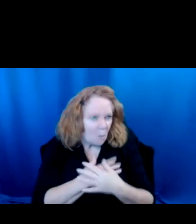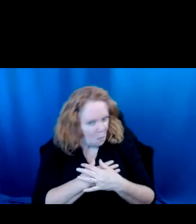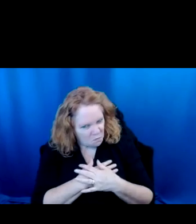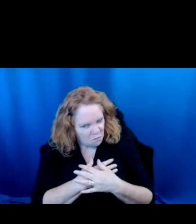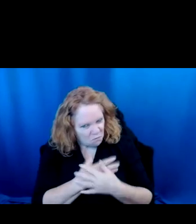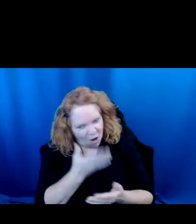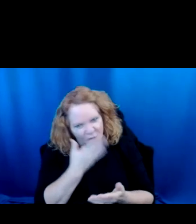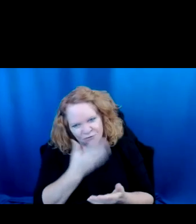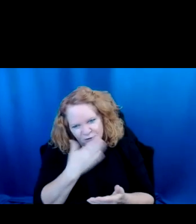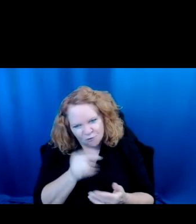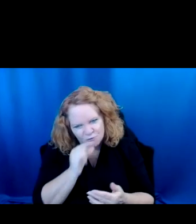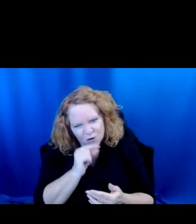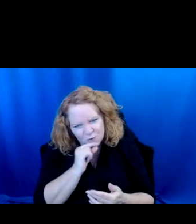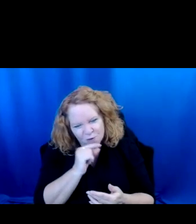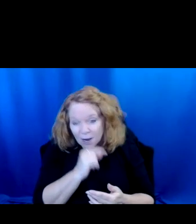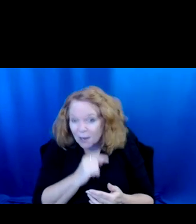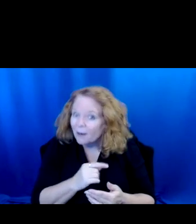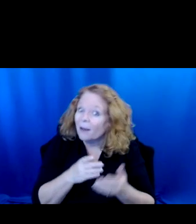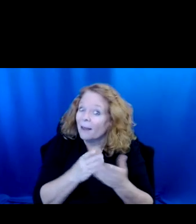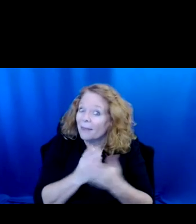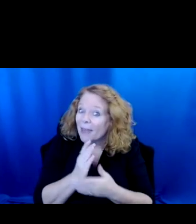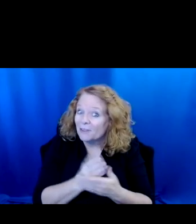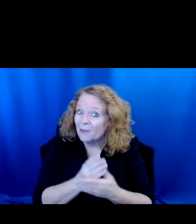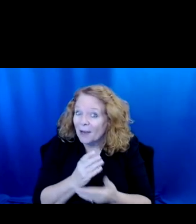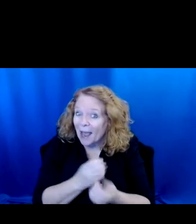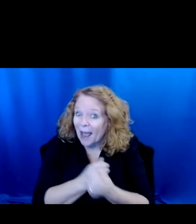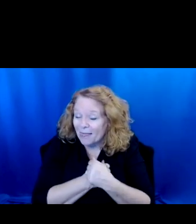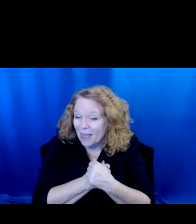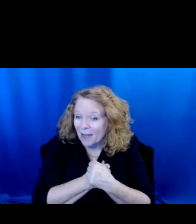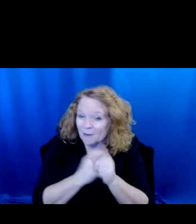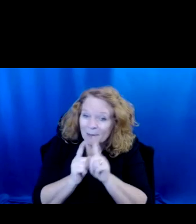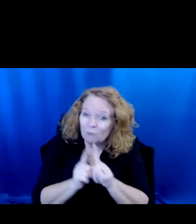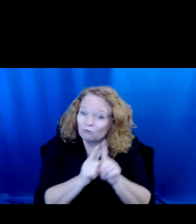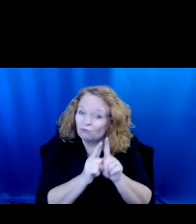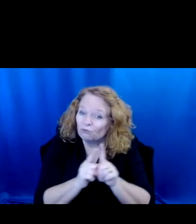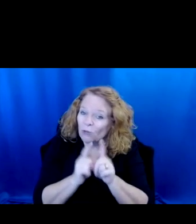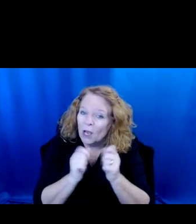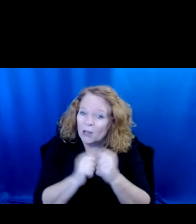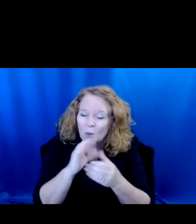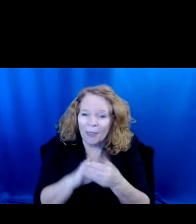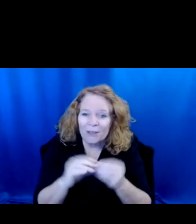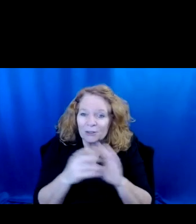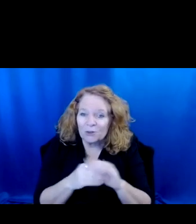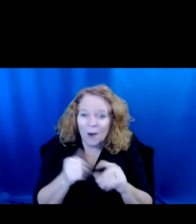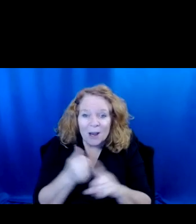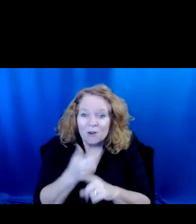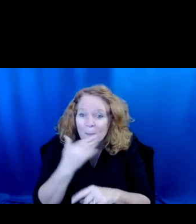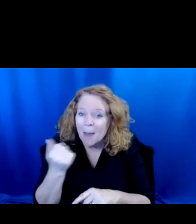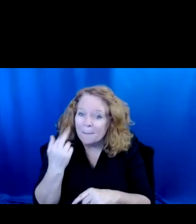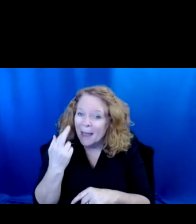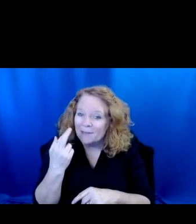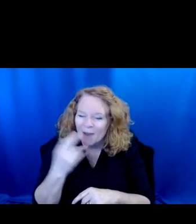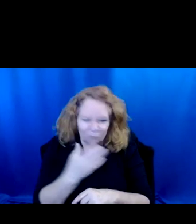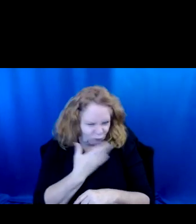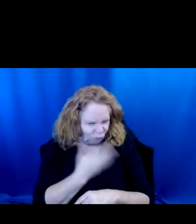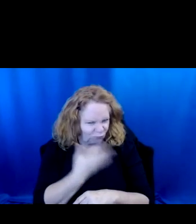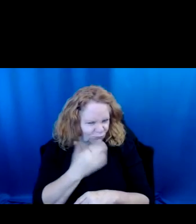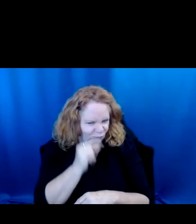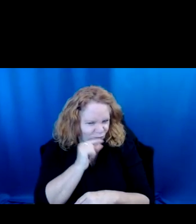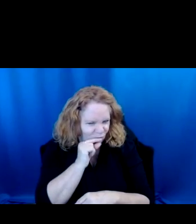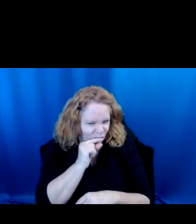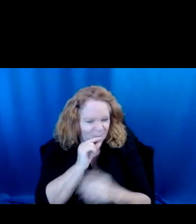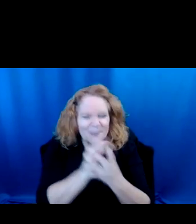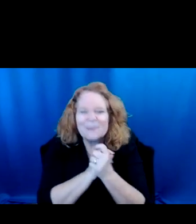Gwyn. That's okay, Big Marvin. I love being alongside you on the Storytime Show. You're the best fun. Oh, thanks, Gwynny Gwyn Gwyn.